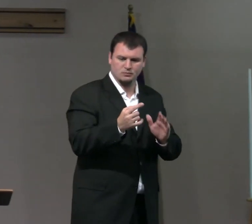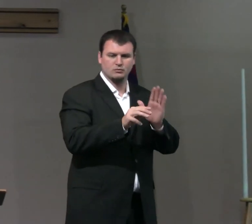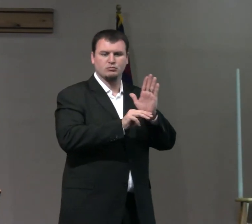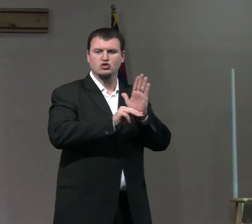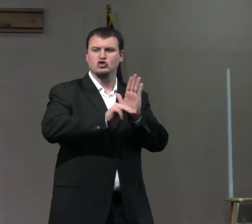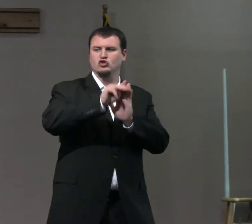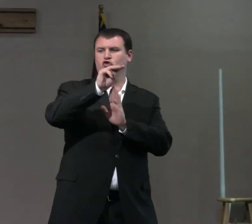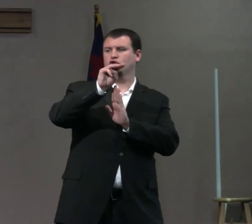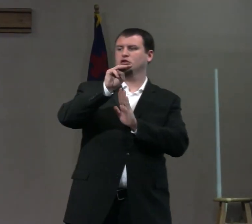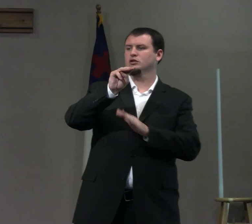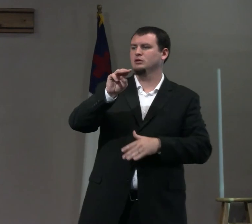Last one, maturity.